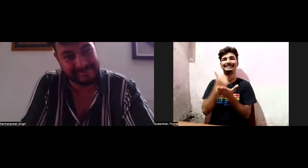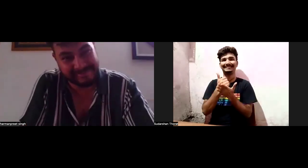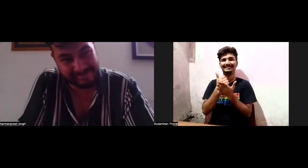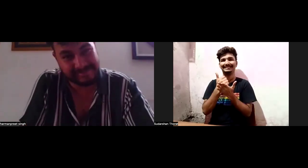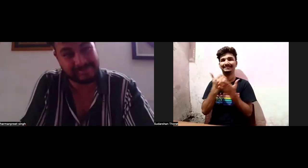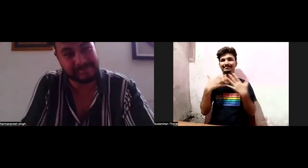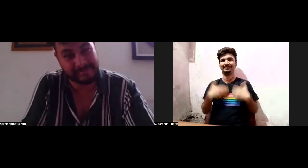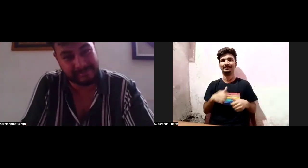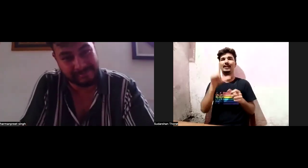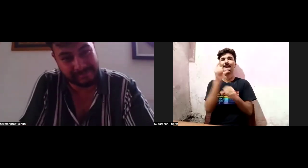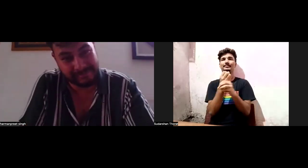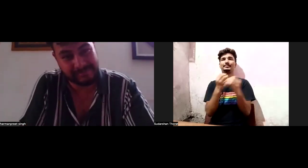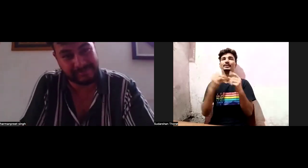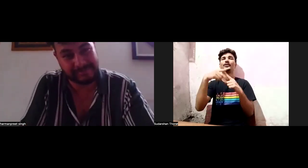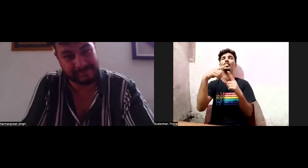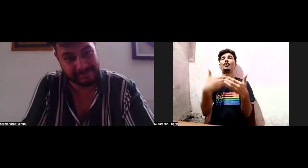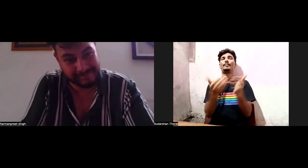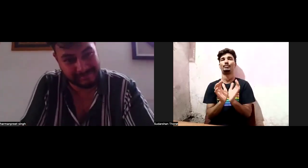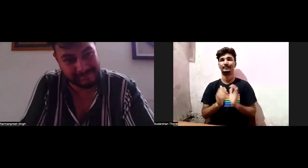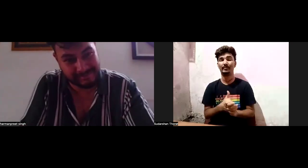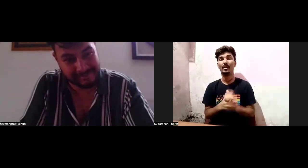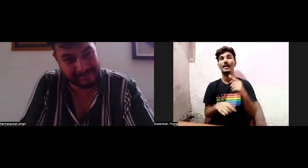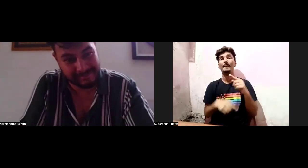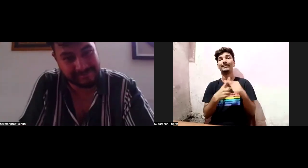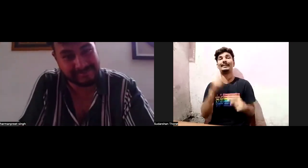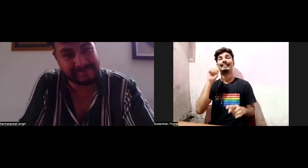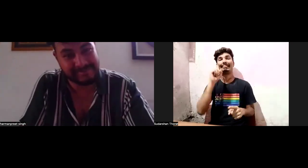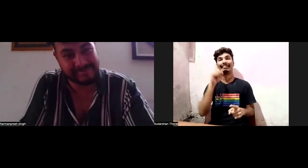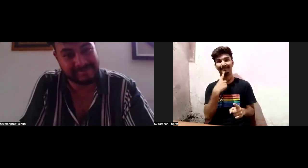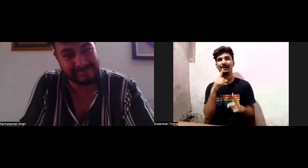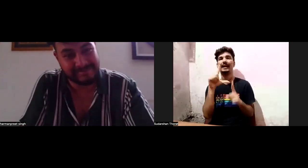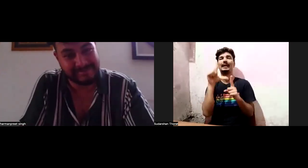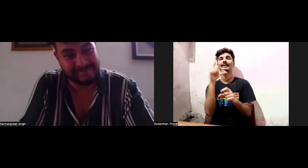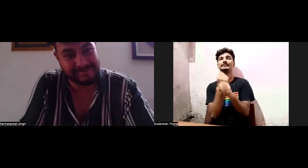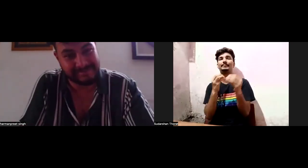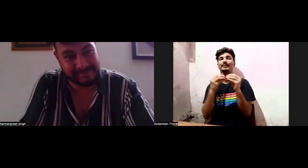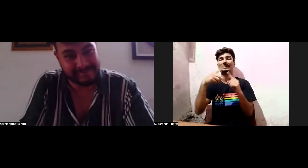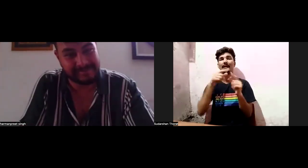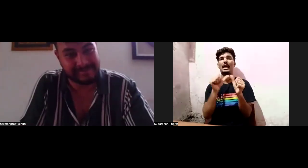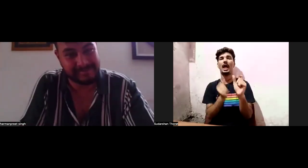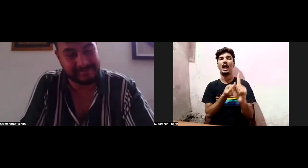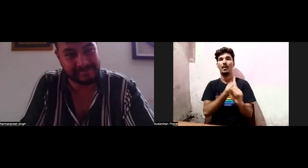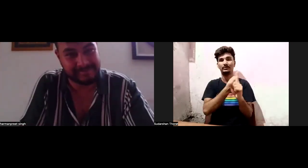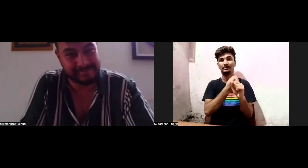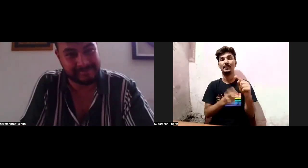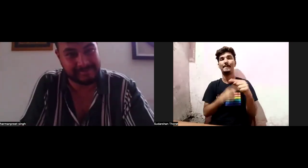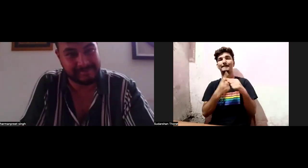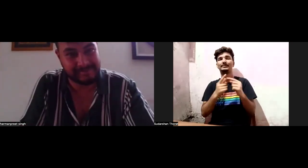I'm advocating for human rights for LGBT community and also for